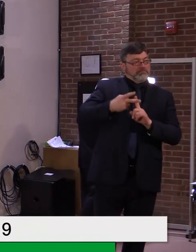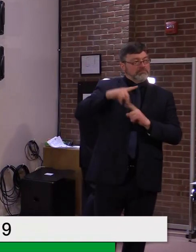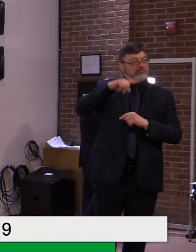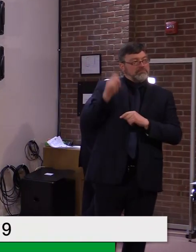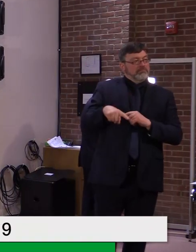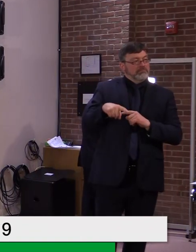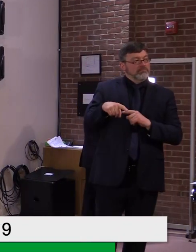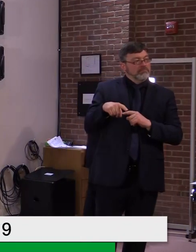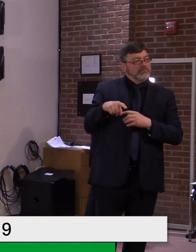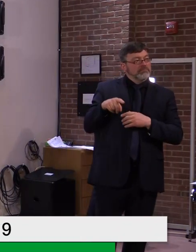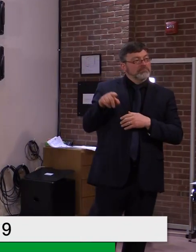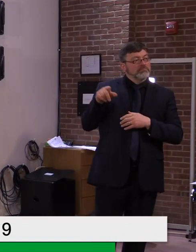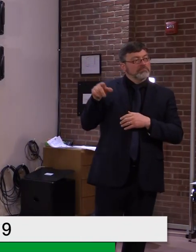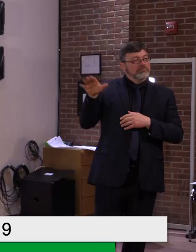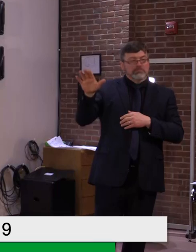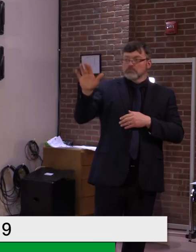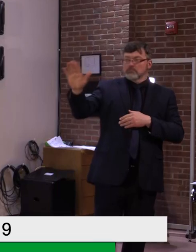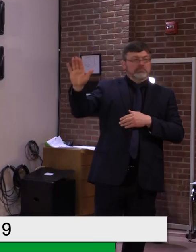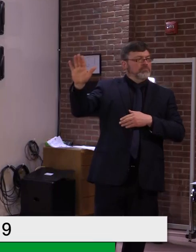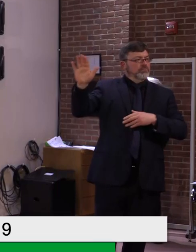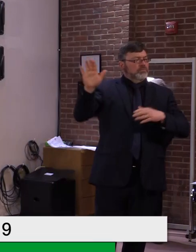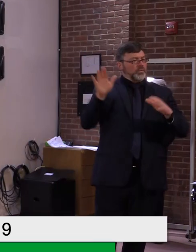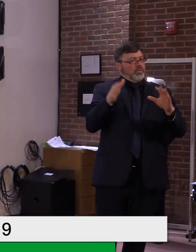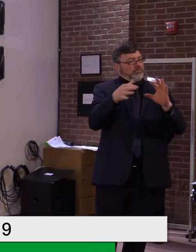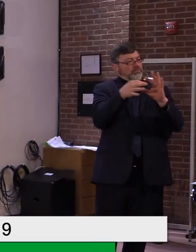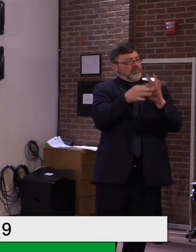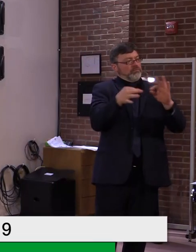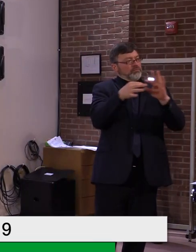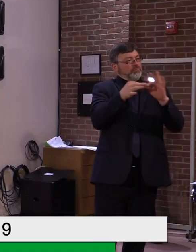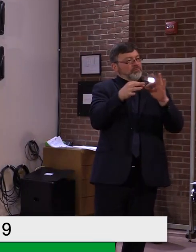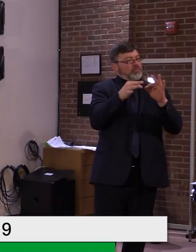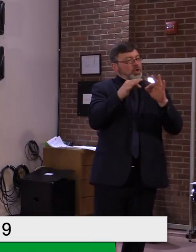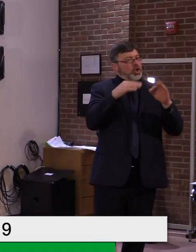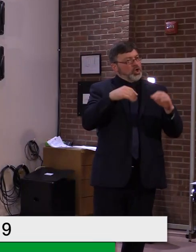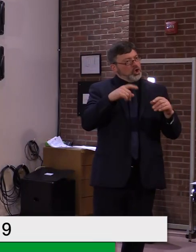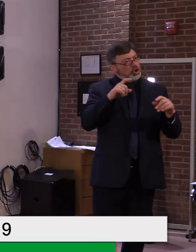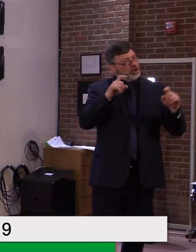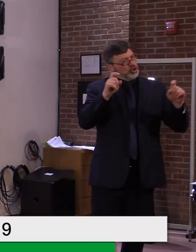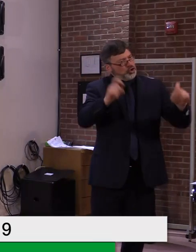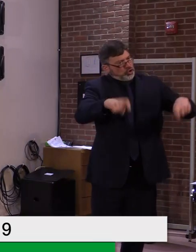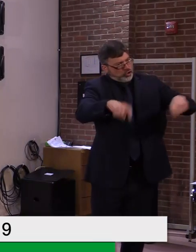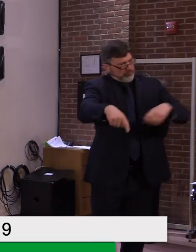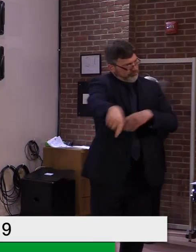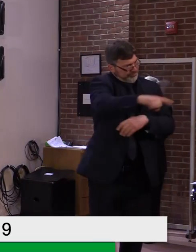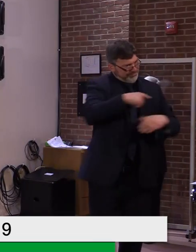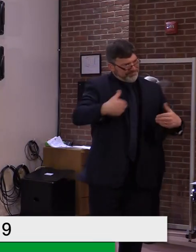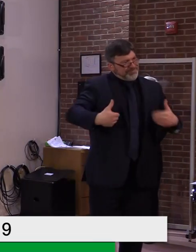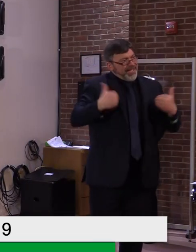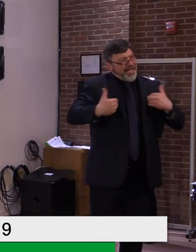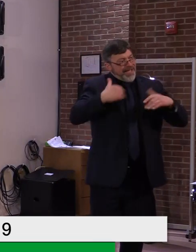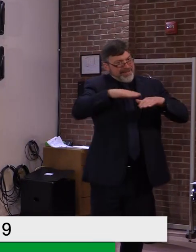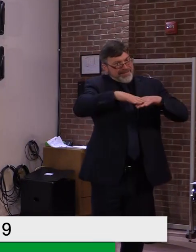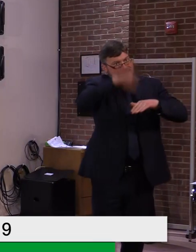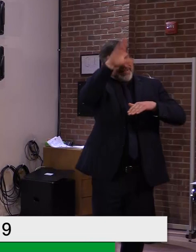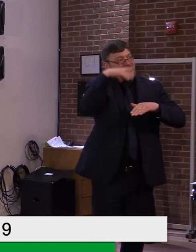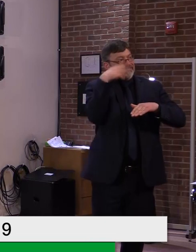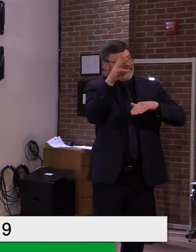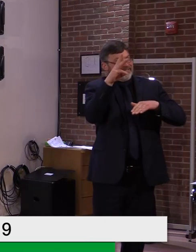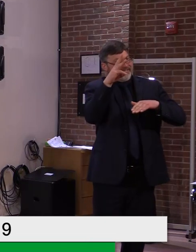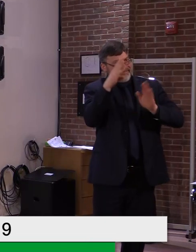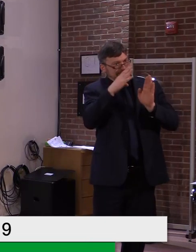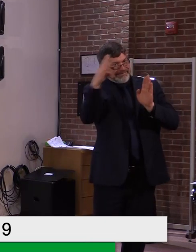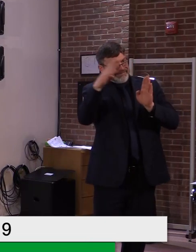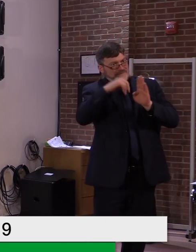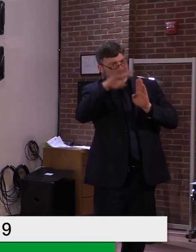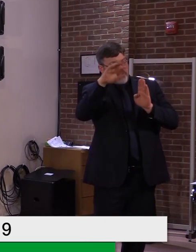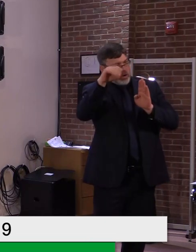the vaccine when they can, and to still abide by the mitigation measures because of this shift